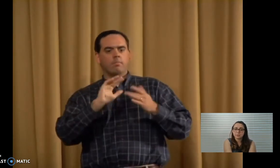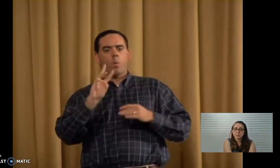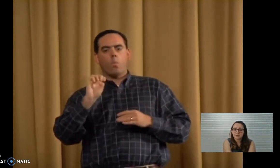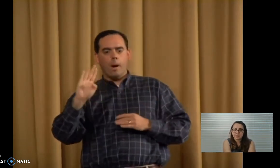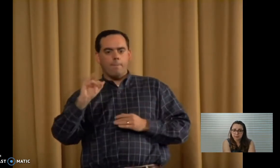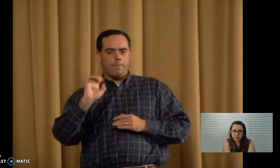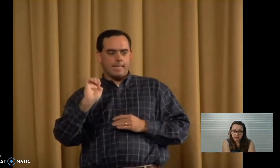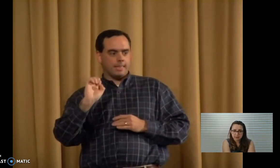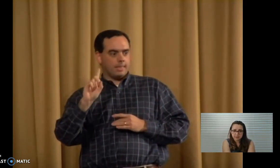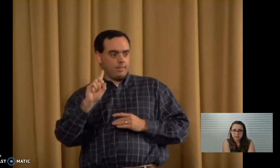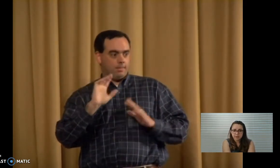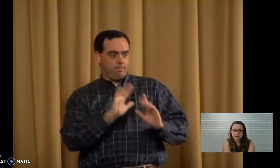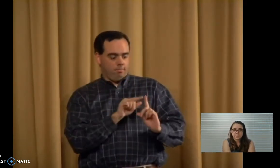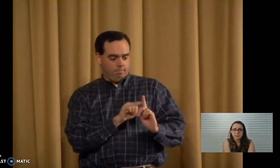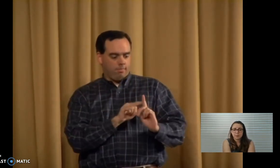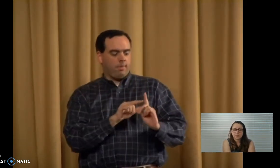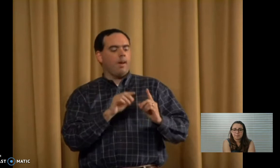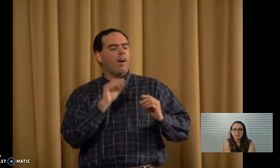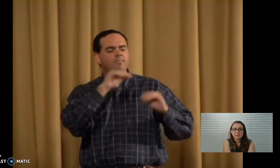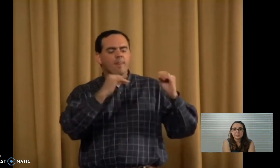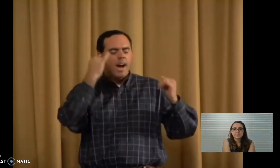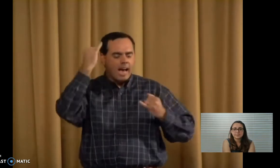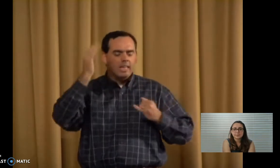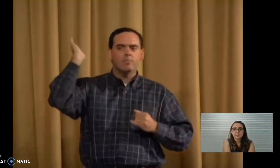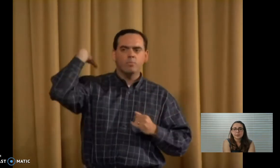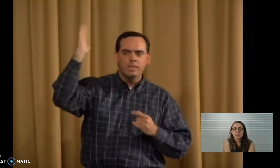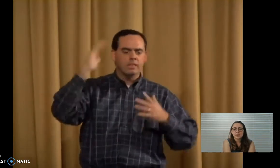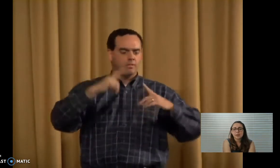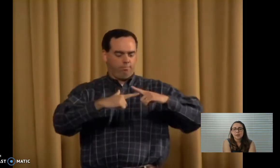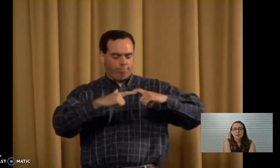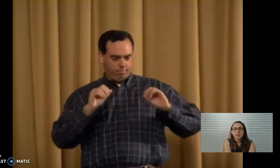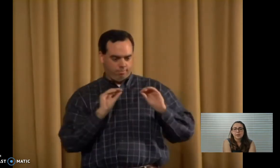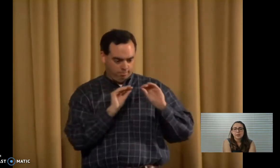digital, everything's online and web-based.